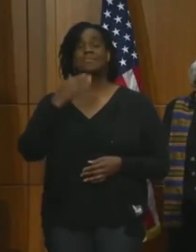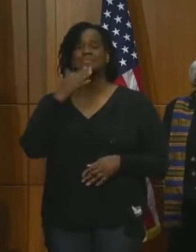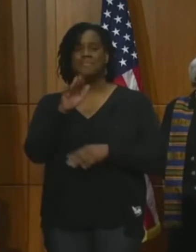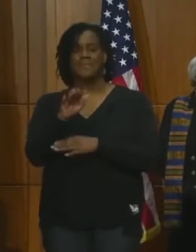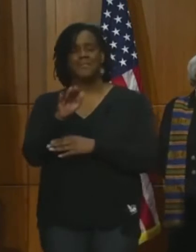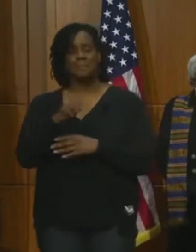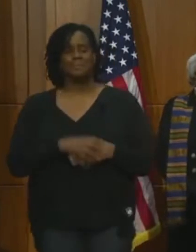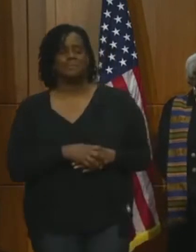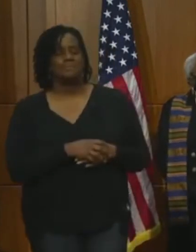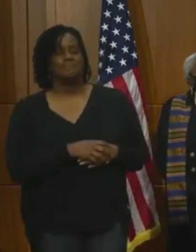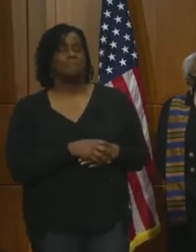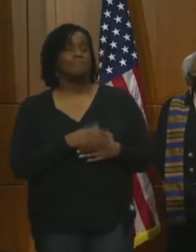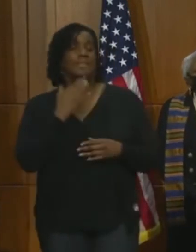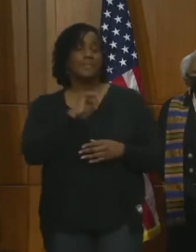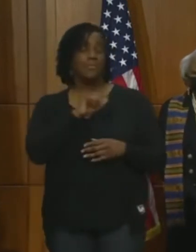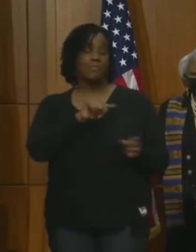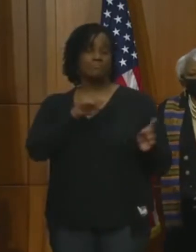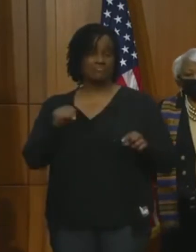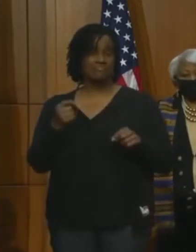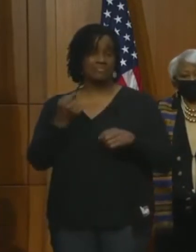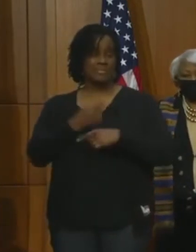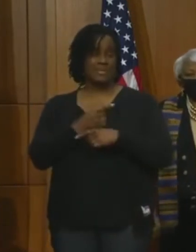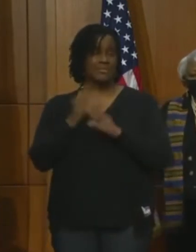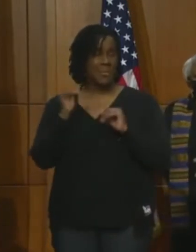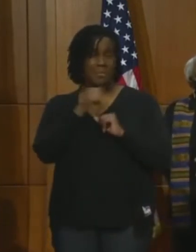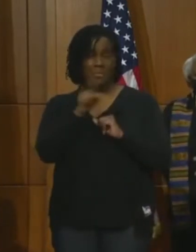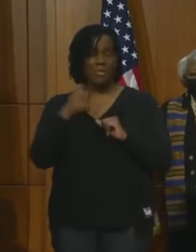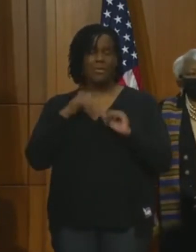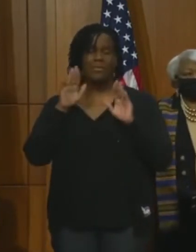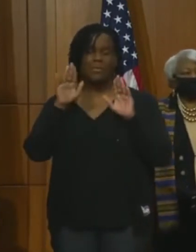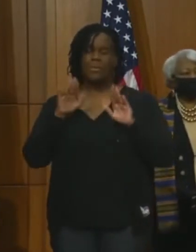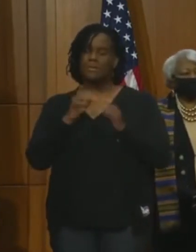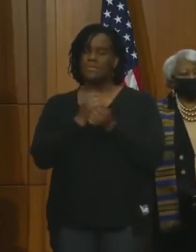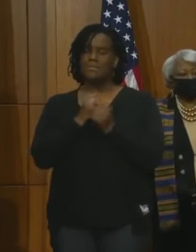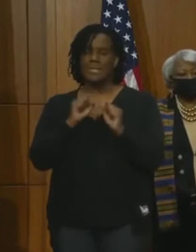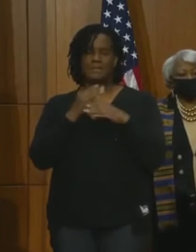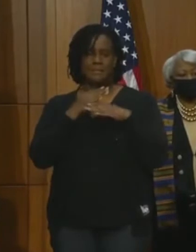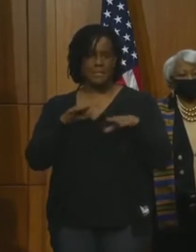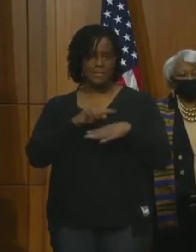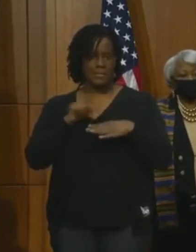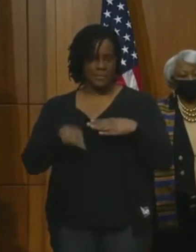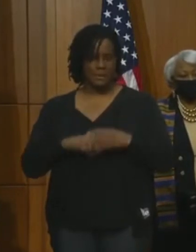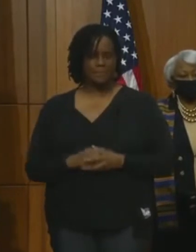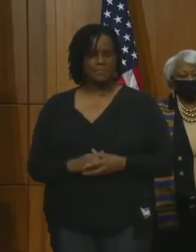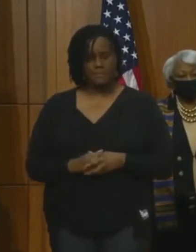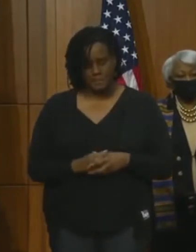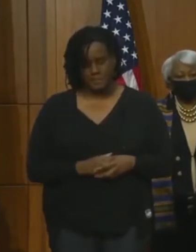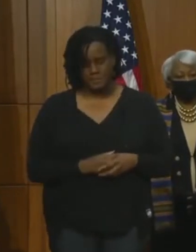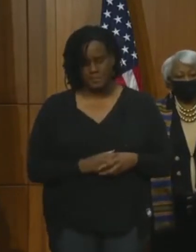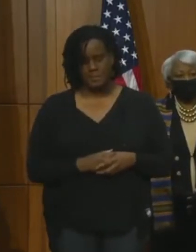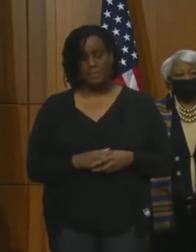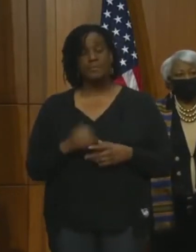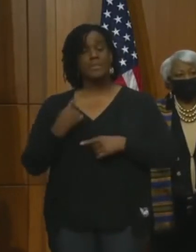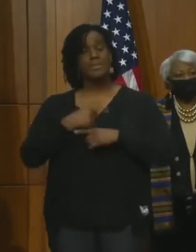afternoon, and thank you all for joining us today. I hope everybody had a safe and peaceful weekend. Today I want to talk